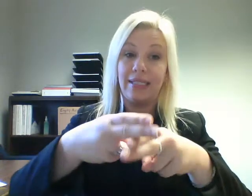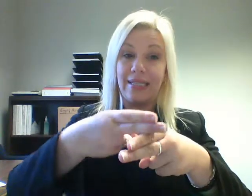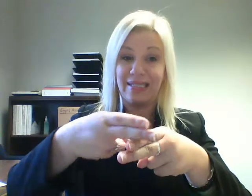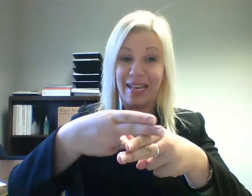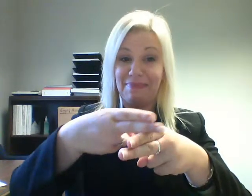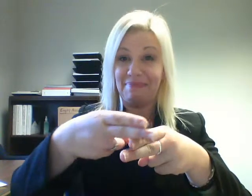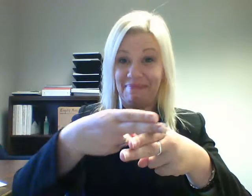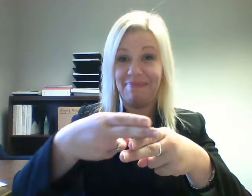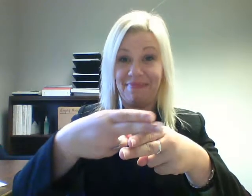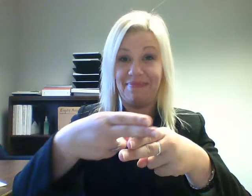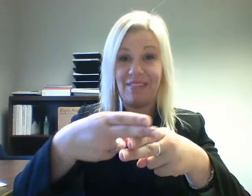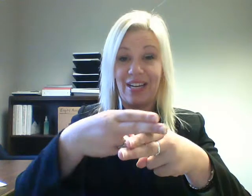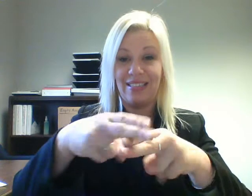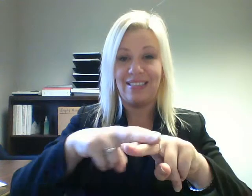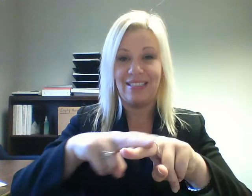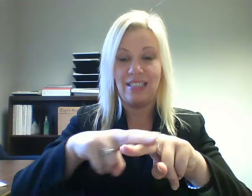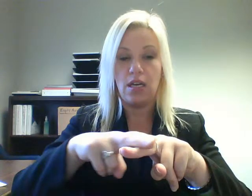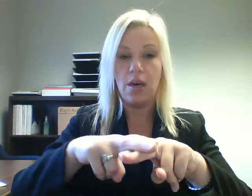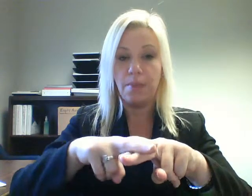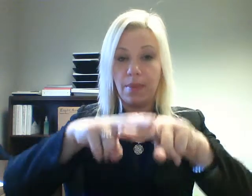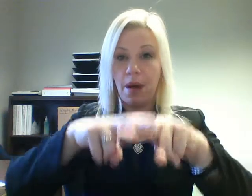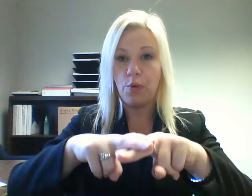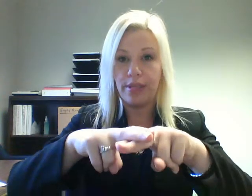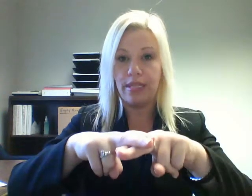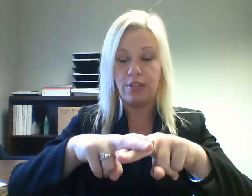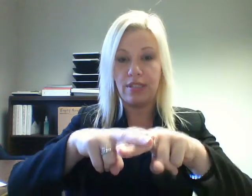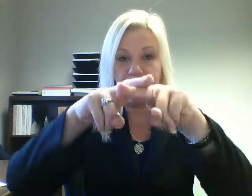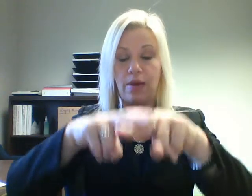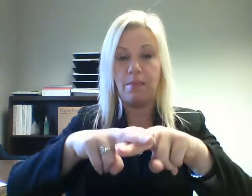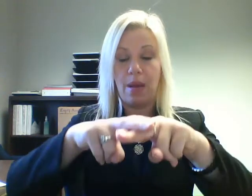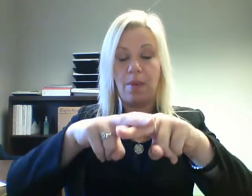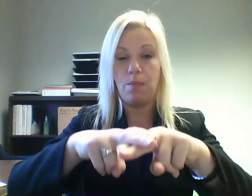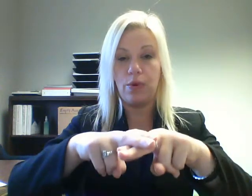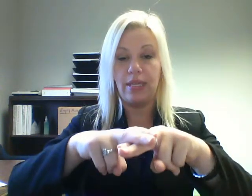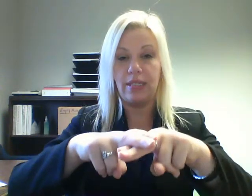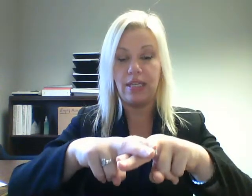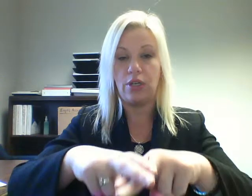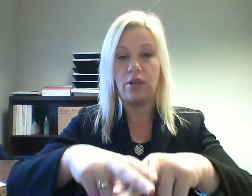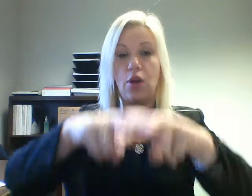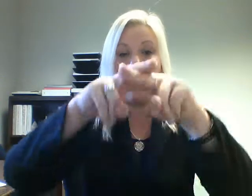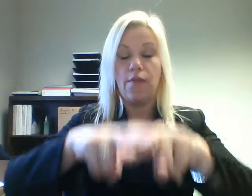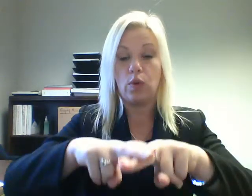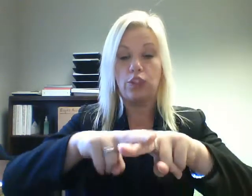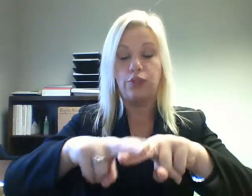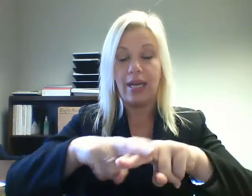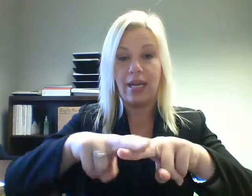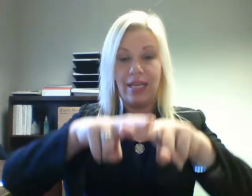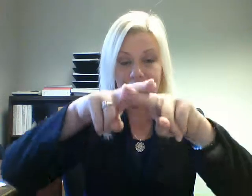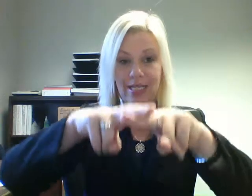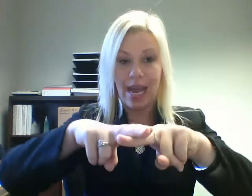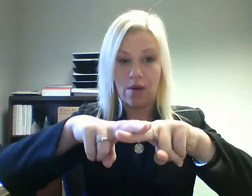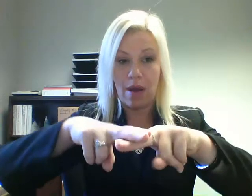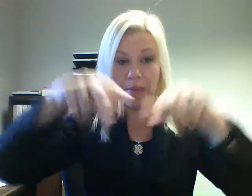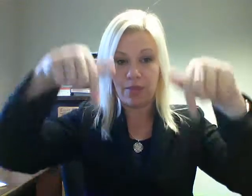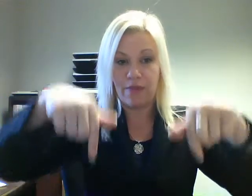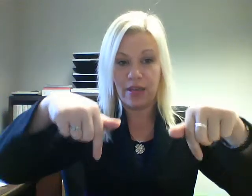the same, right? But the palm orientation is different. My palm orientation for a train is down. My palms are